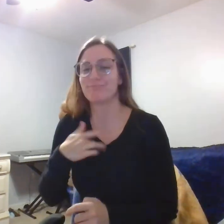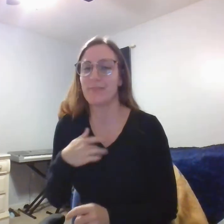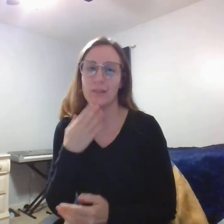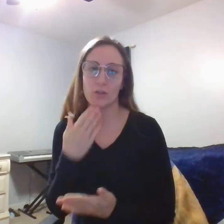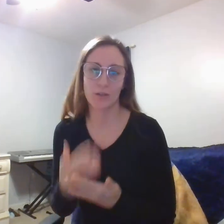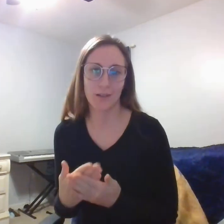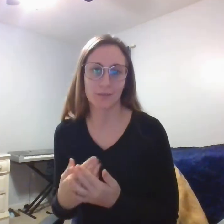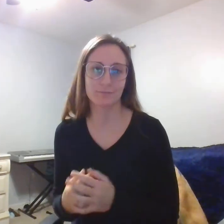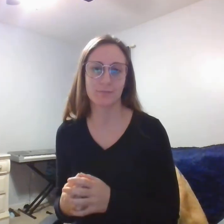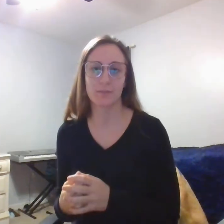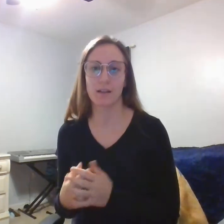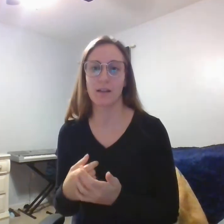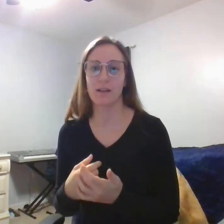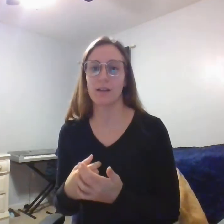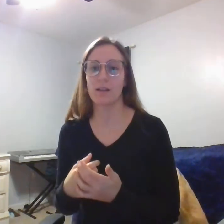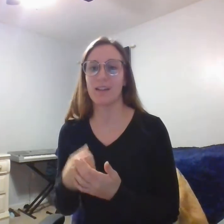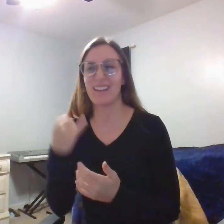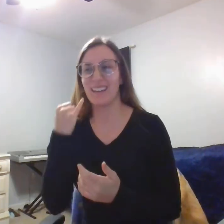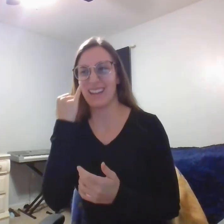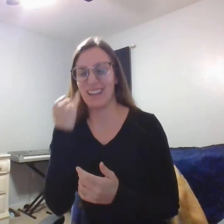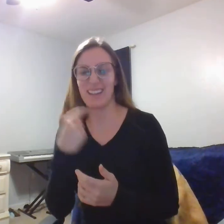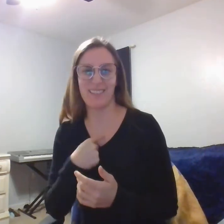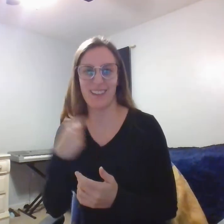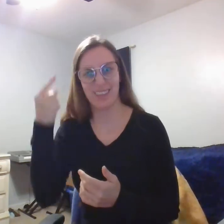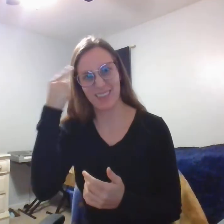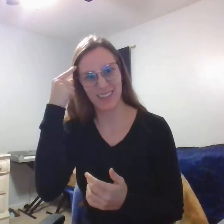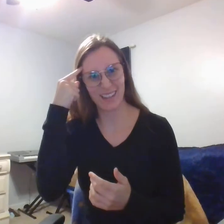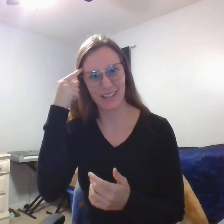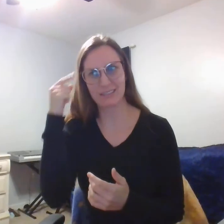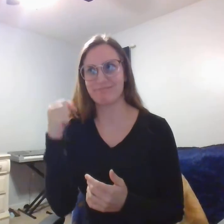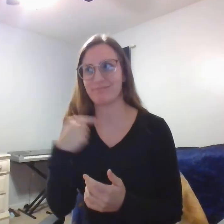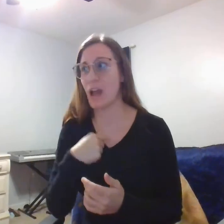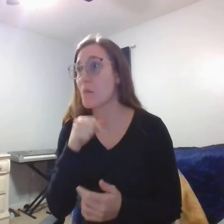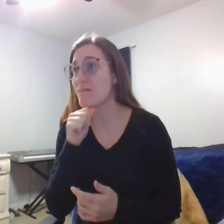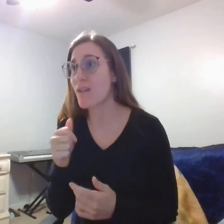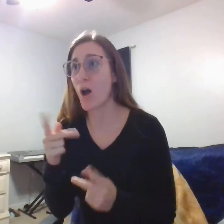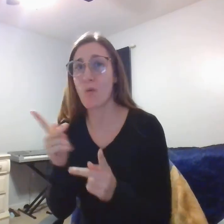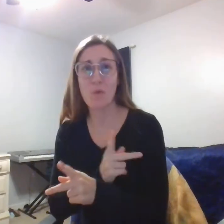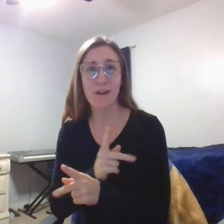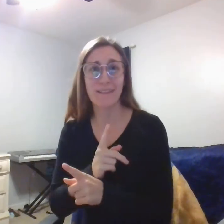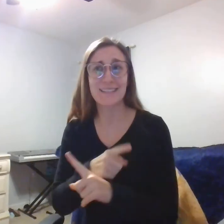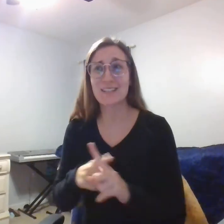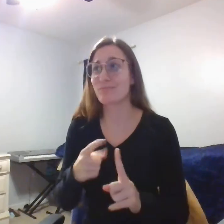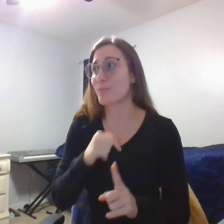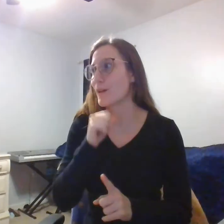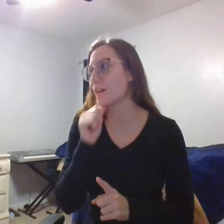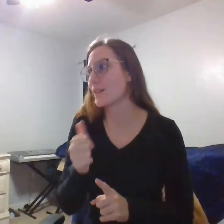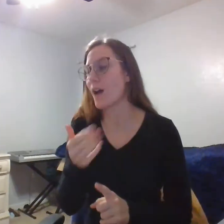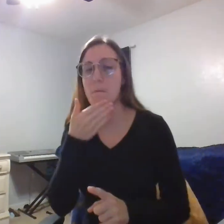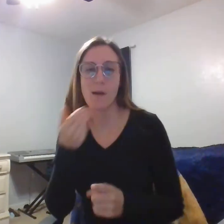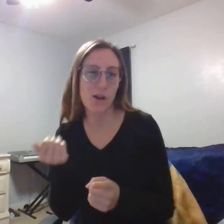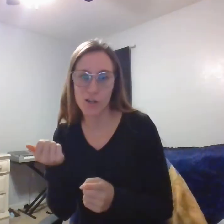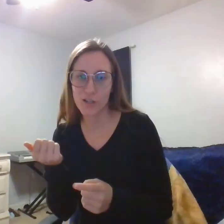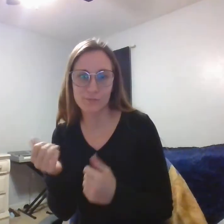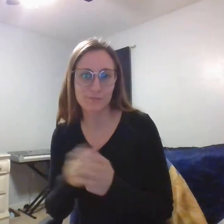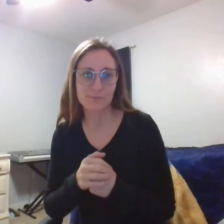much, I'm not getting worse. But then it's if I'm not getting better, then I'm getting worse. With my own struggles. But yeah,